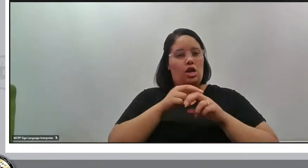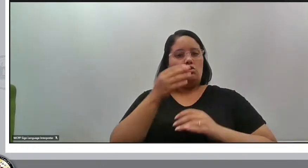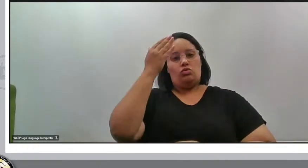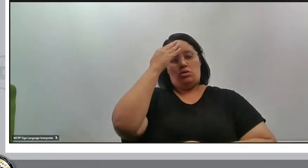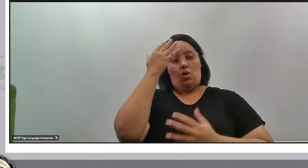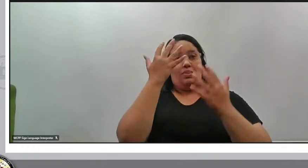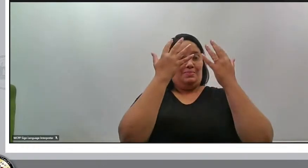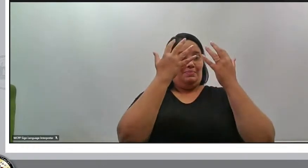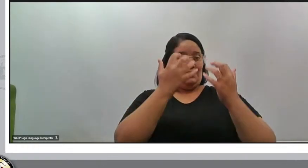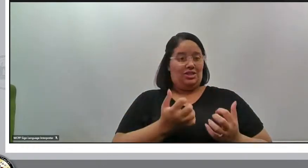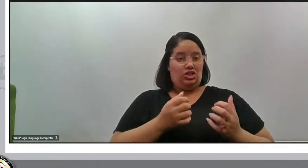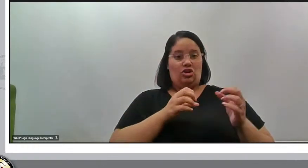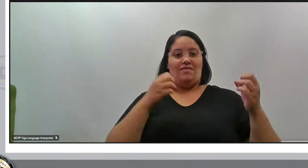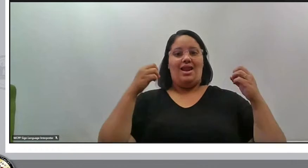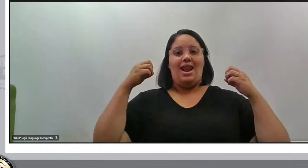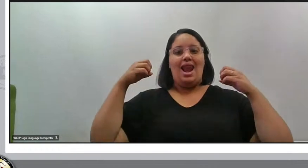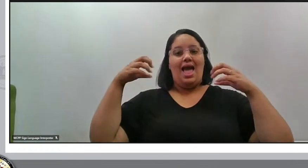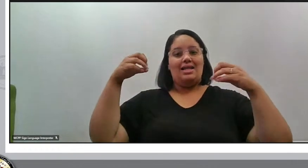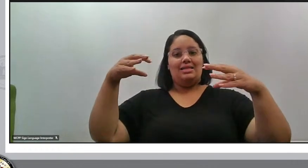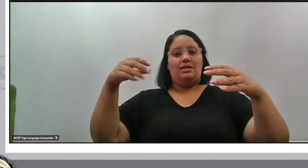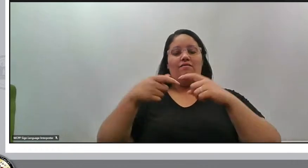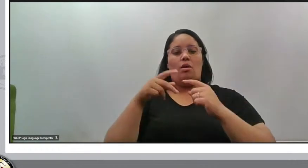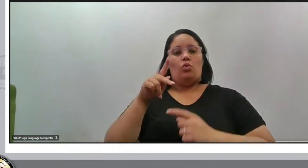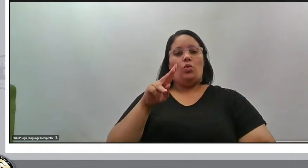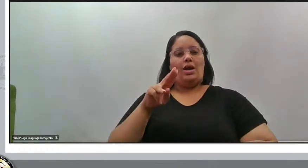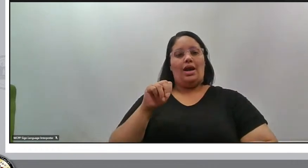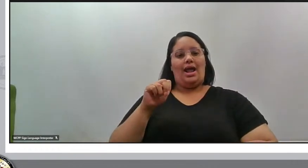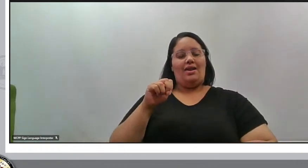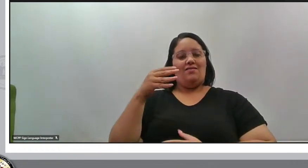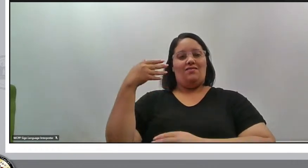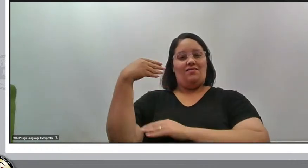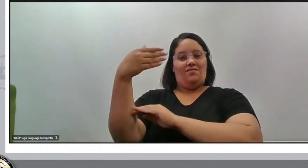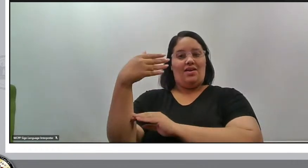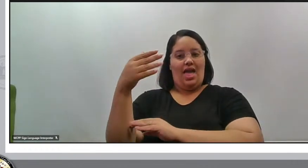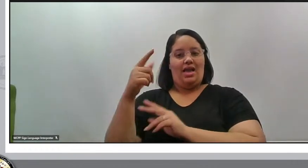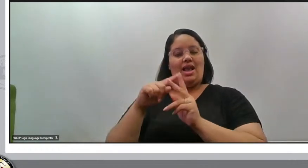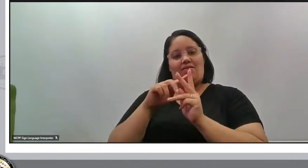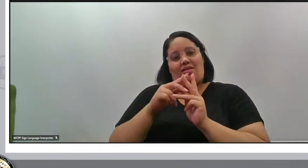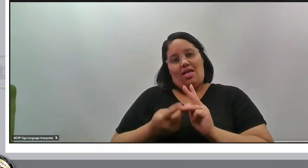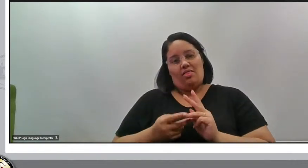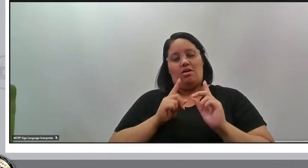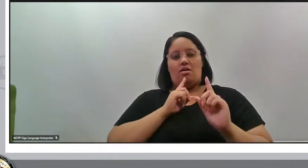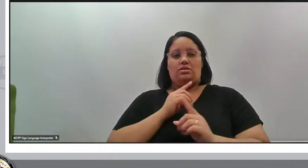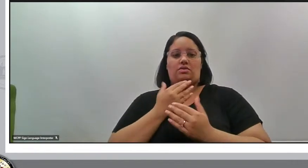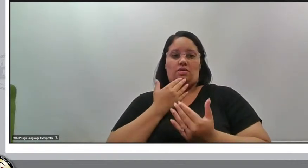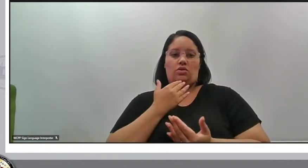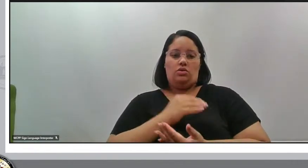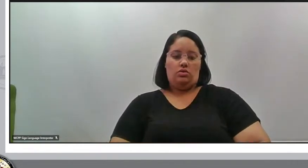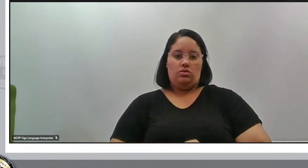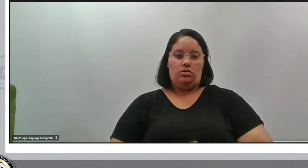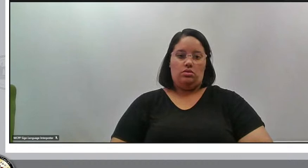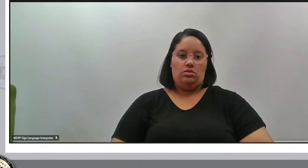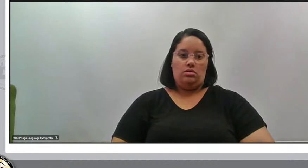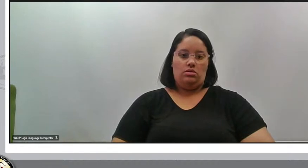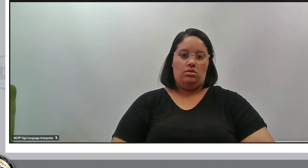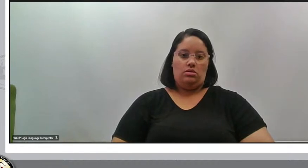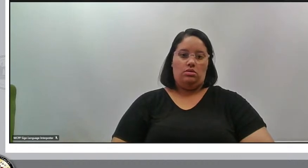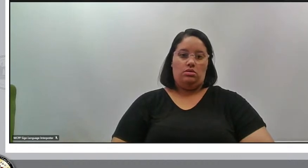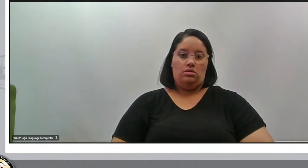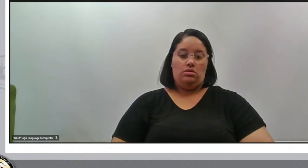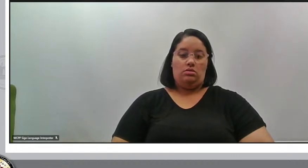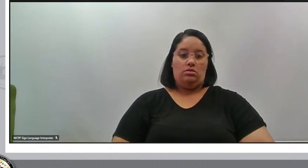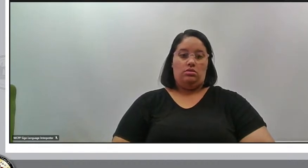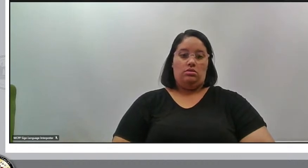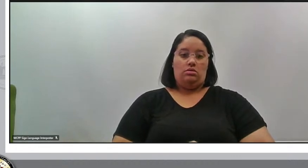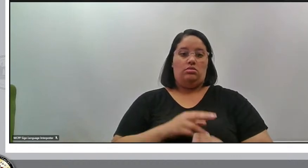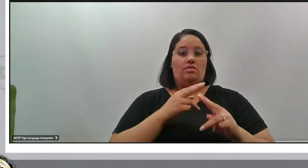budget of that lighting of the Ukrainian flag came from, and then the rest of the answers? Thank you. Any final questions